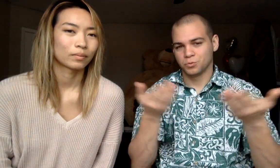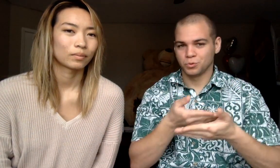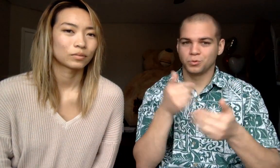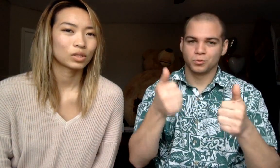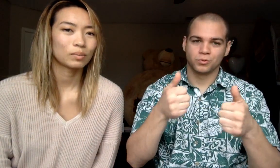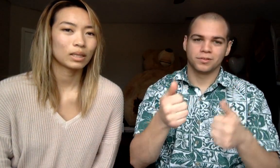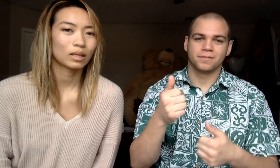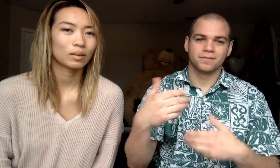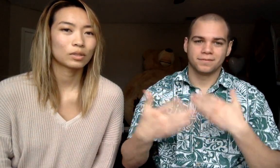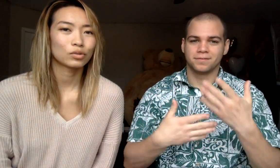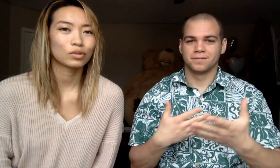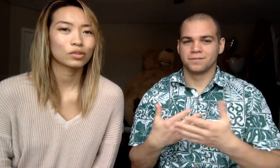Just meet them, introduce yourself.